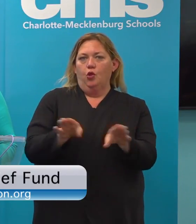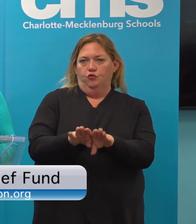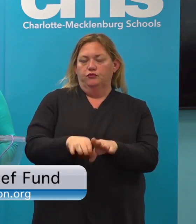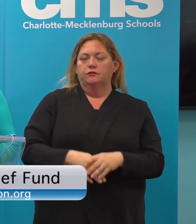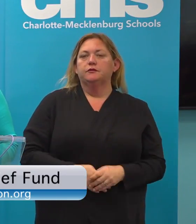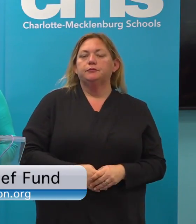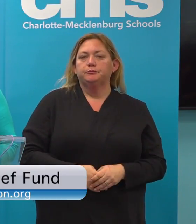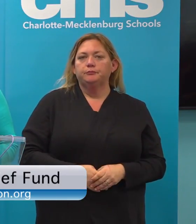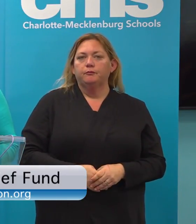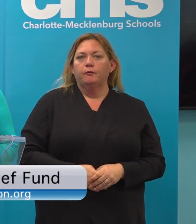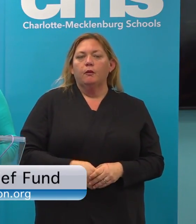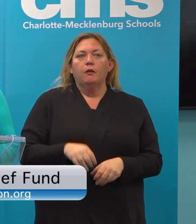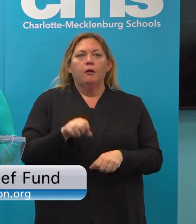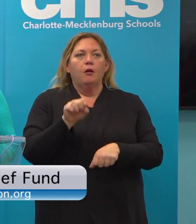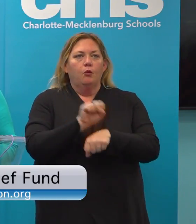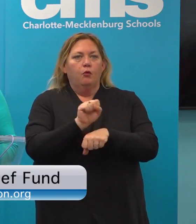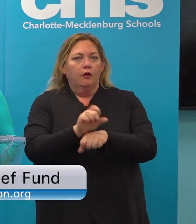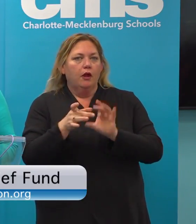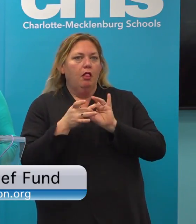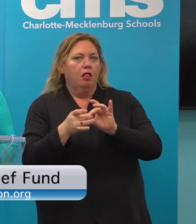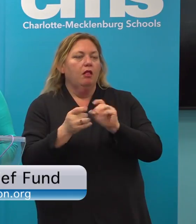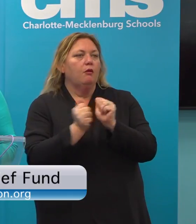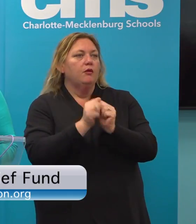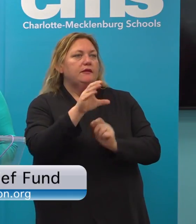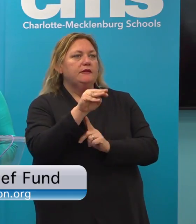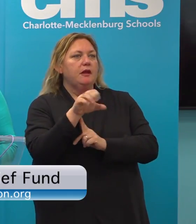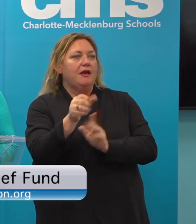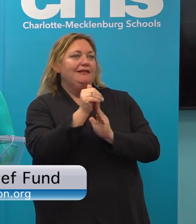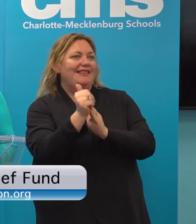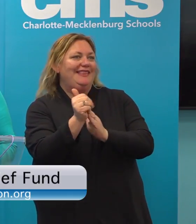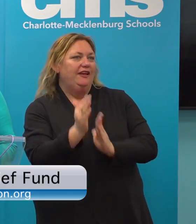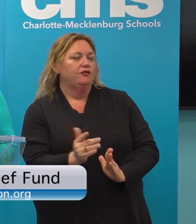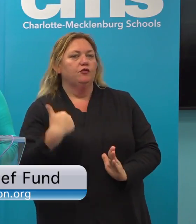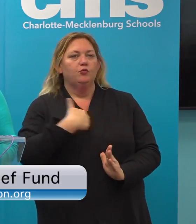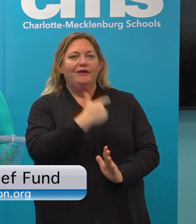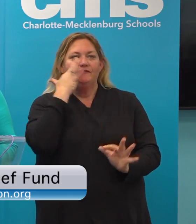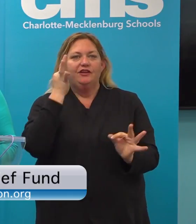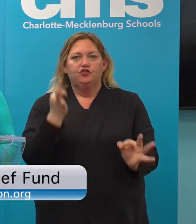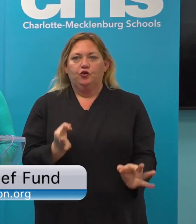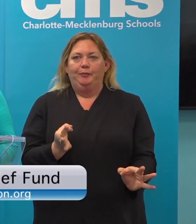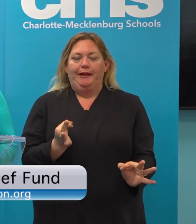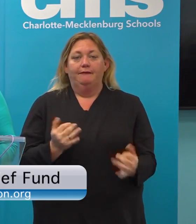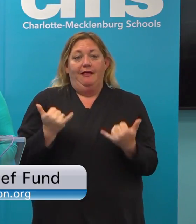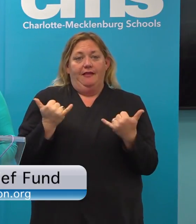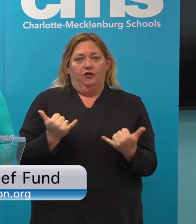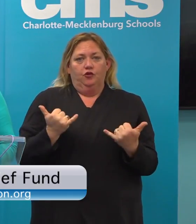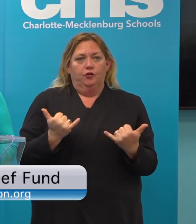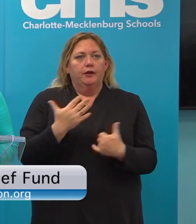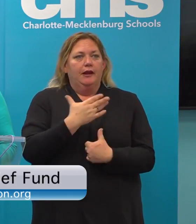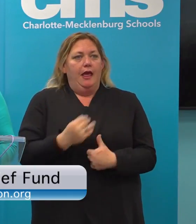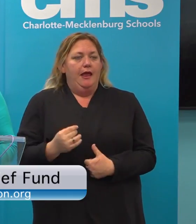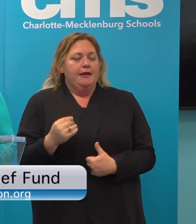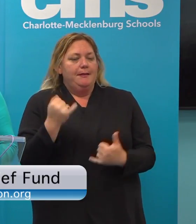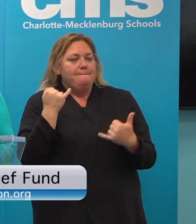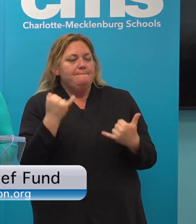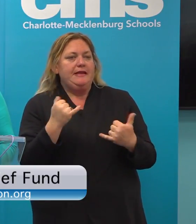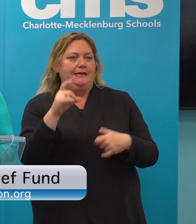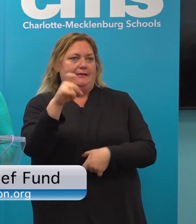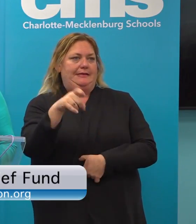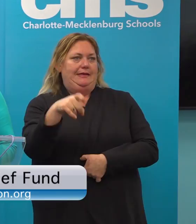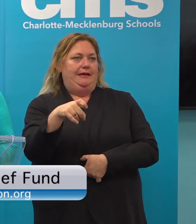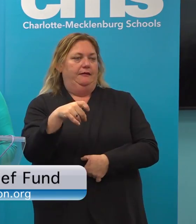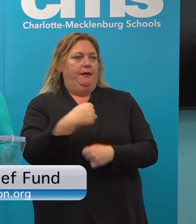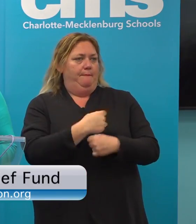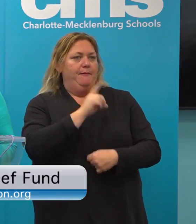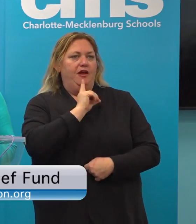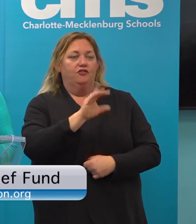closures. Working alongside CMS leaders, we have determined that the current and immediate need is to